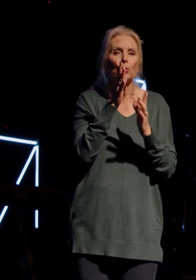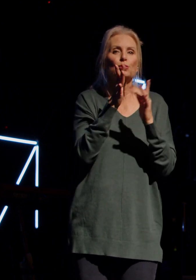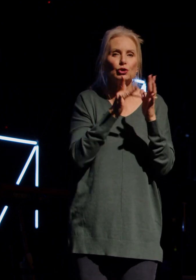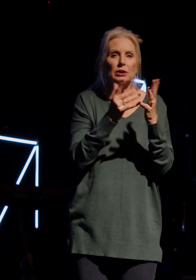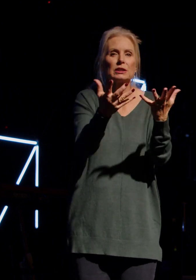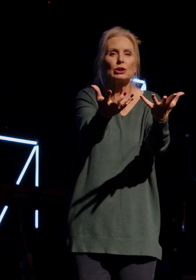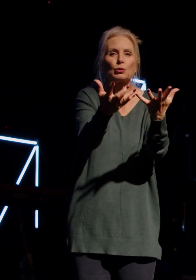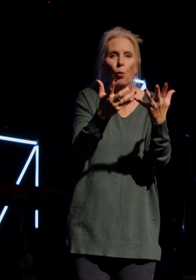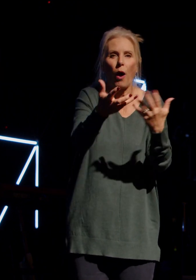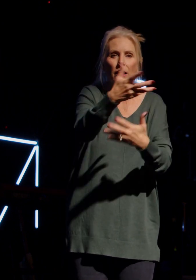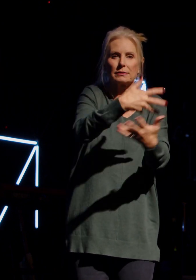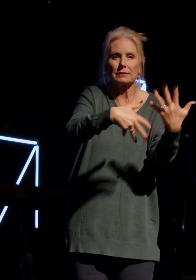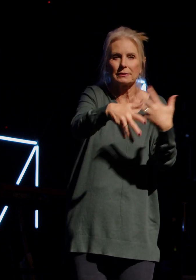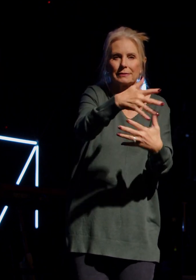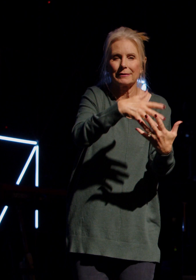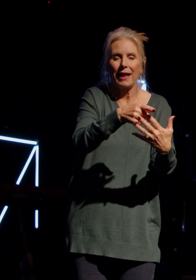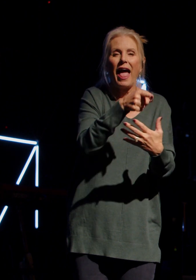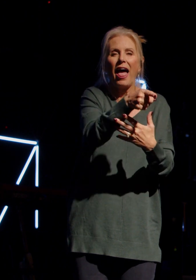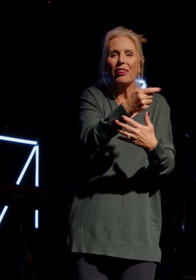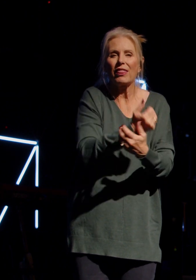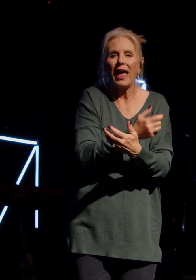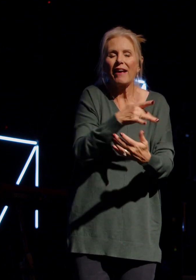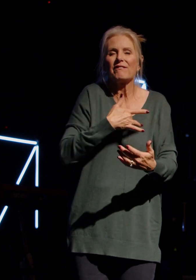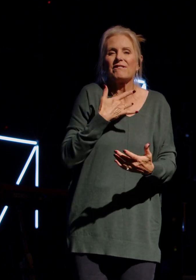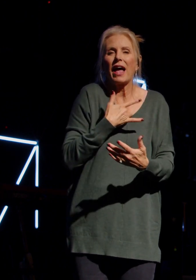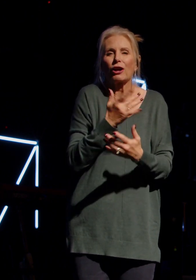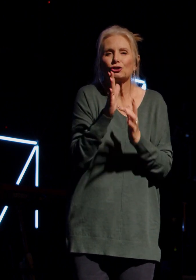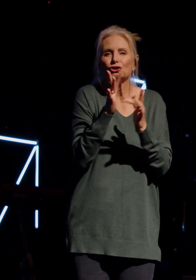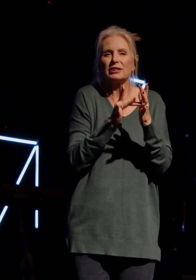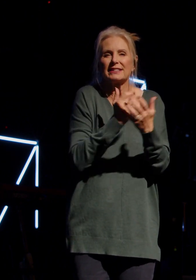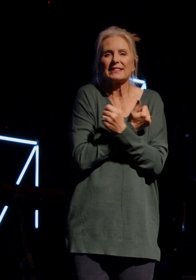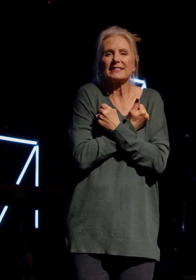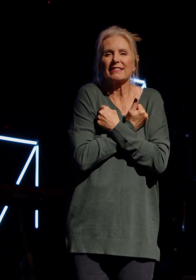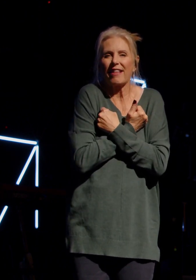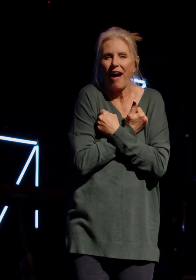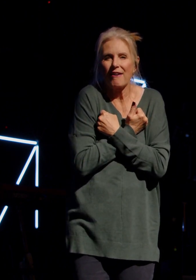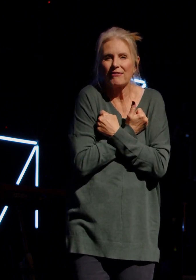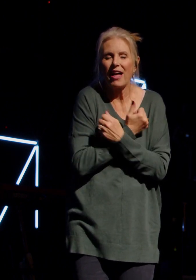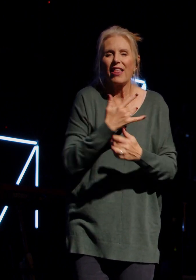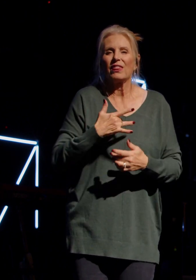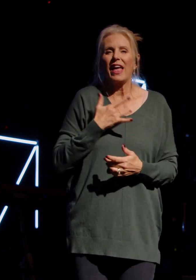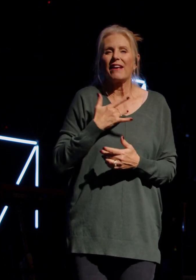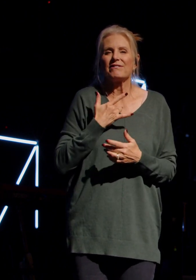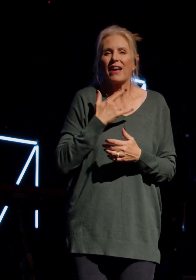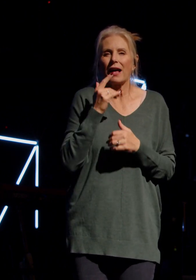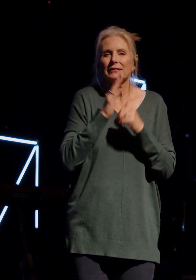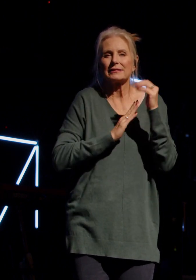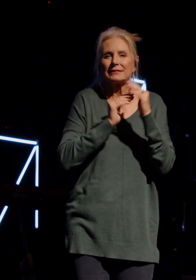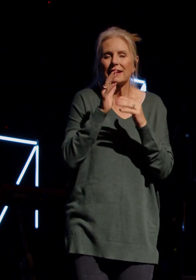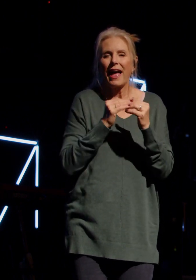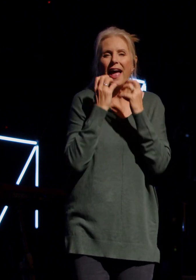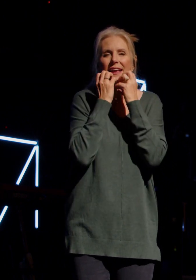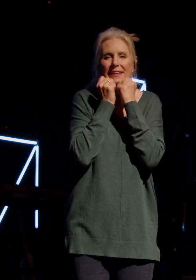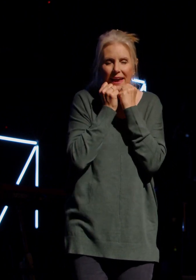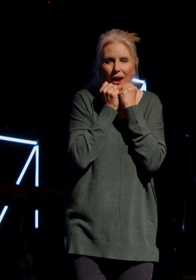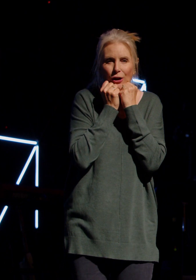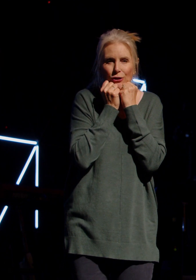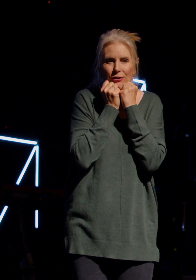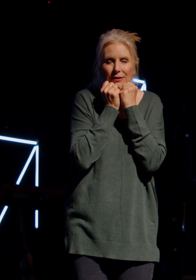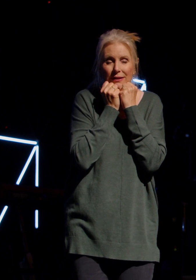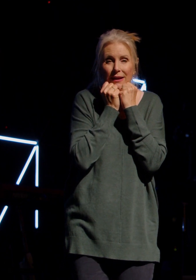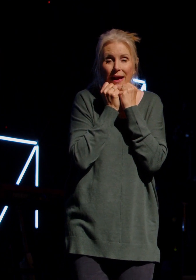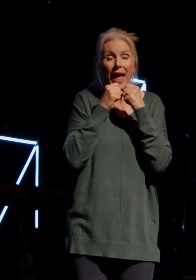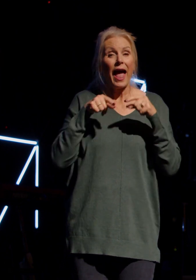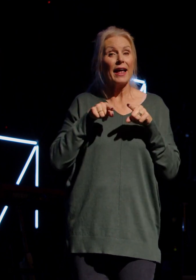Jesus too. They felt loved by him. They felt cared for by him. And you know what?